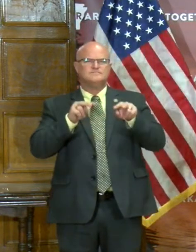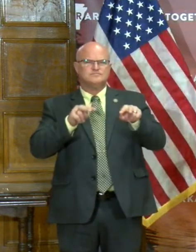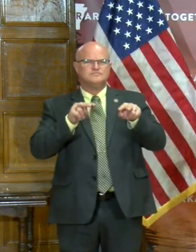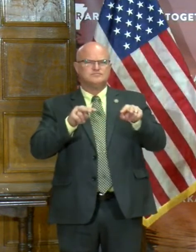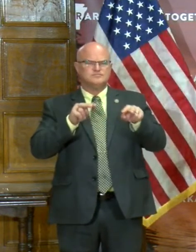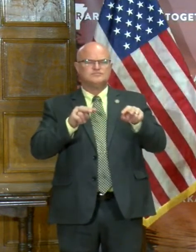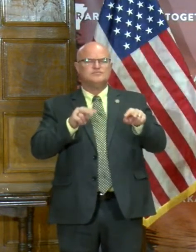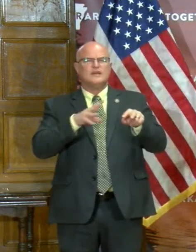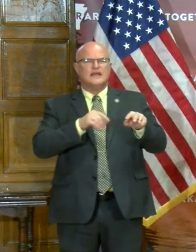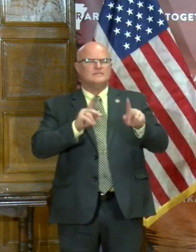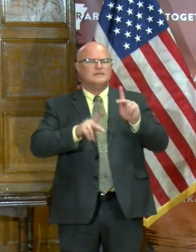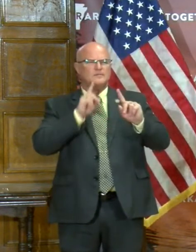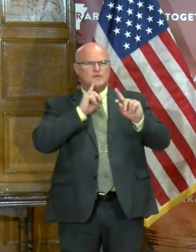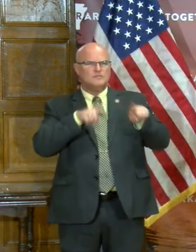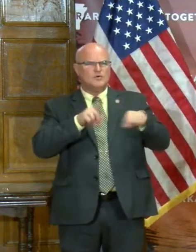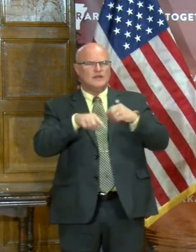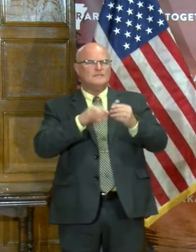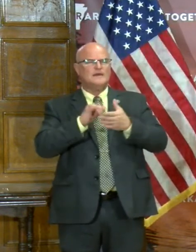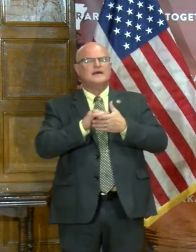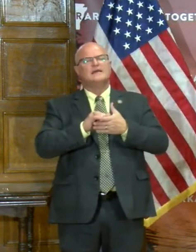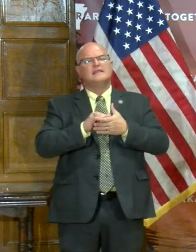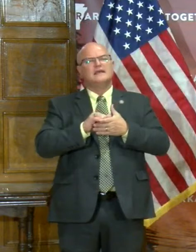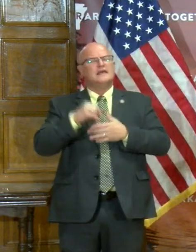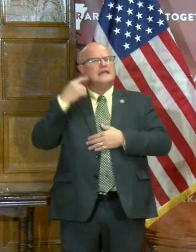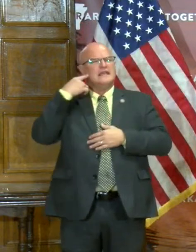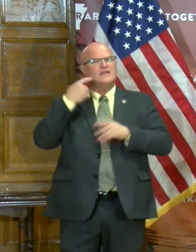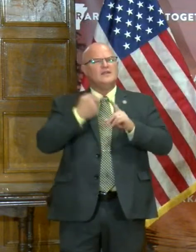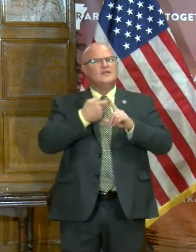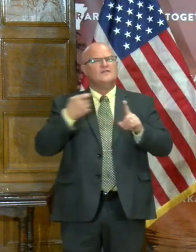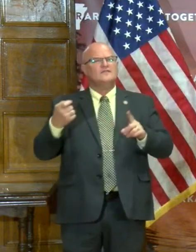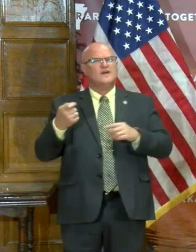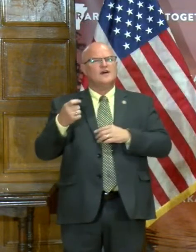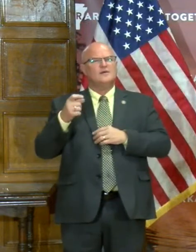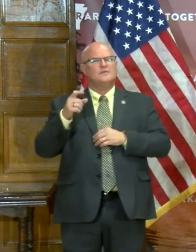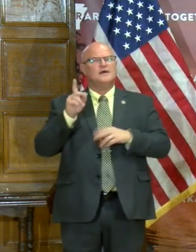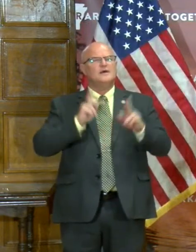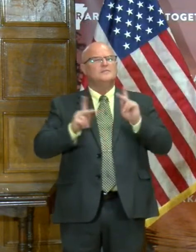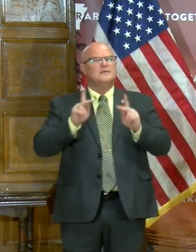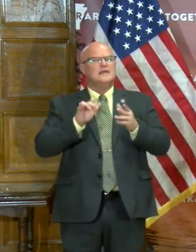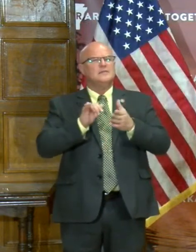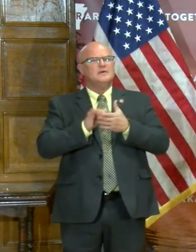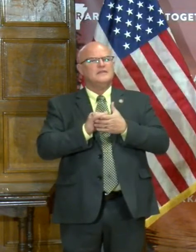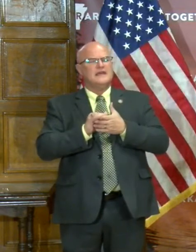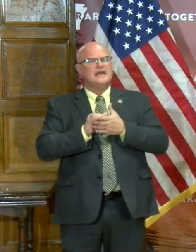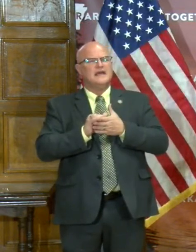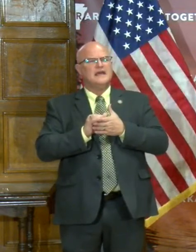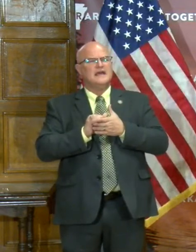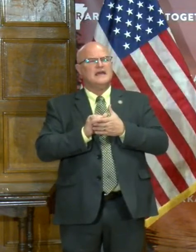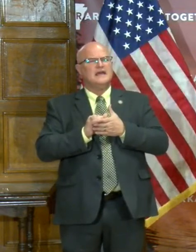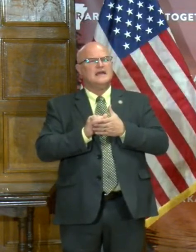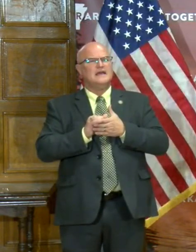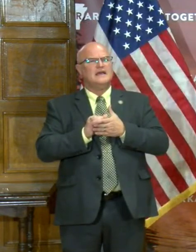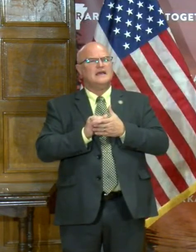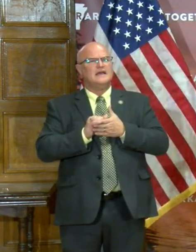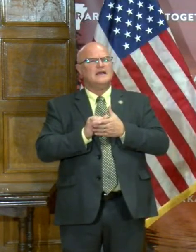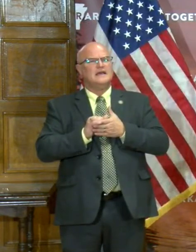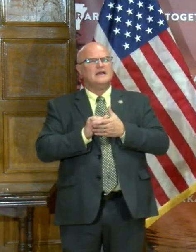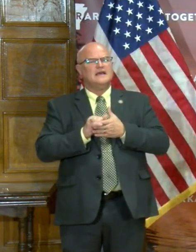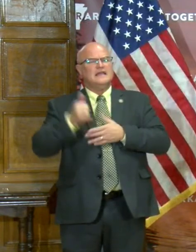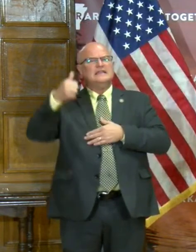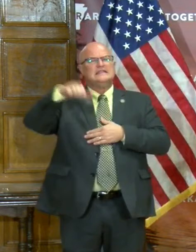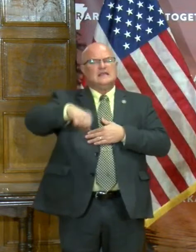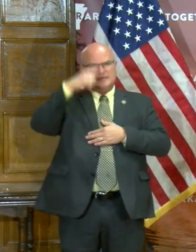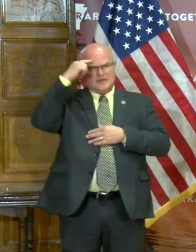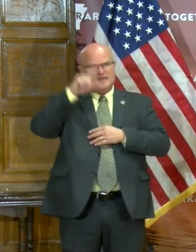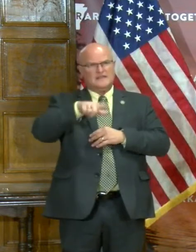doing some reporting on that, and I'm hearing from tenants that they're getting their aid turned down because their